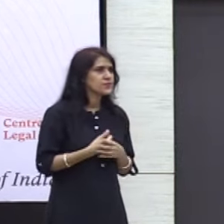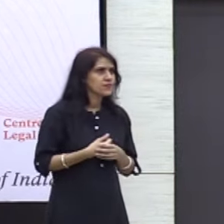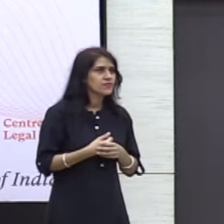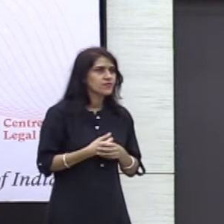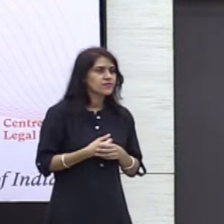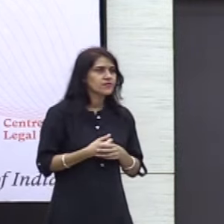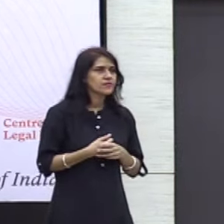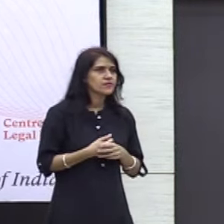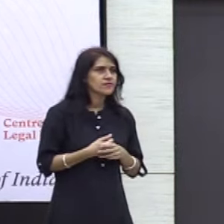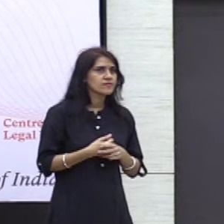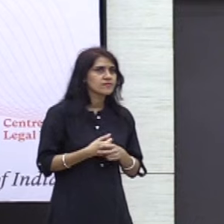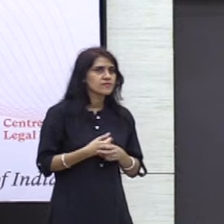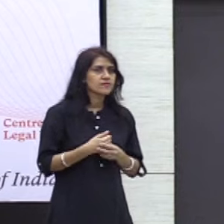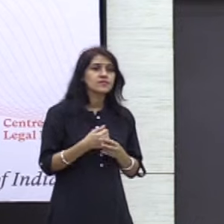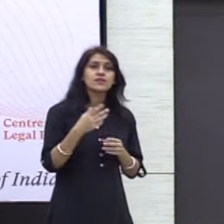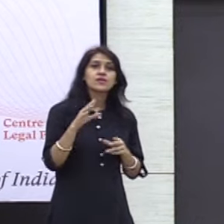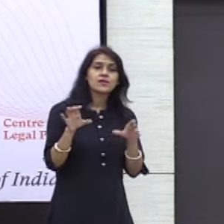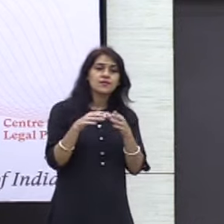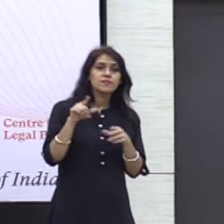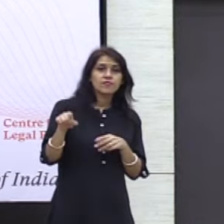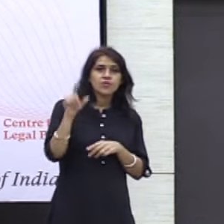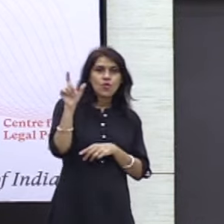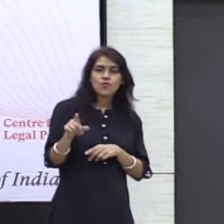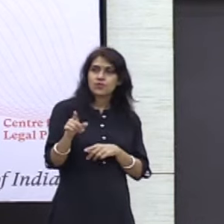An offense is committed in Maharashtra.